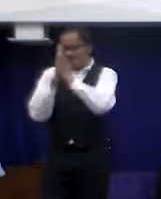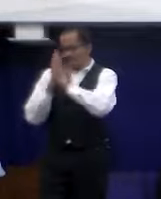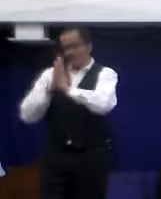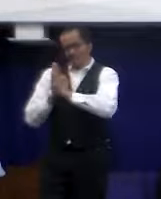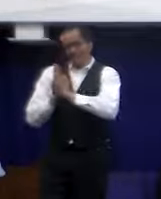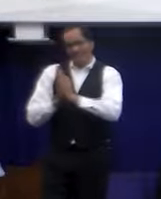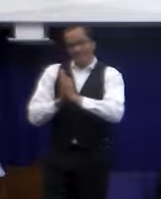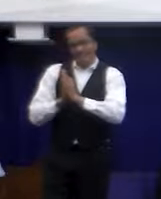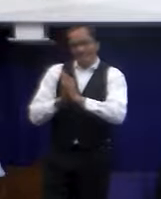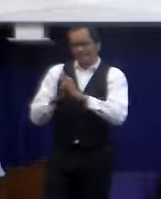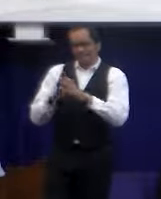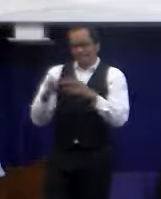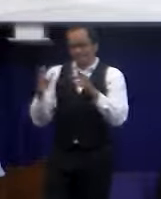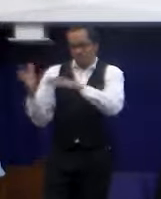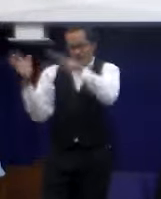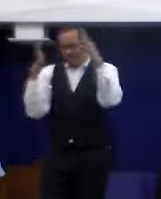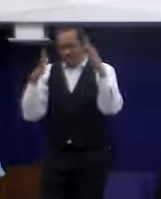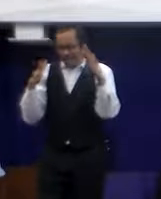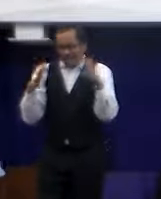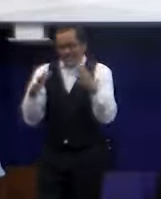won't let you fast like you ought to.